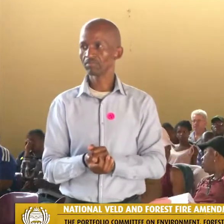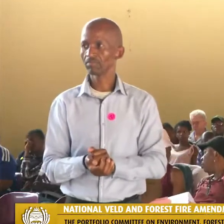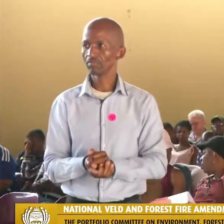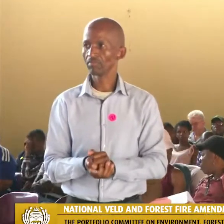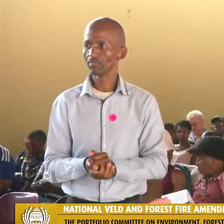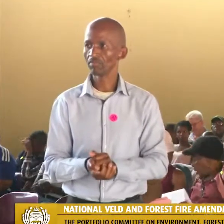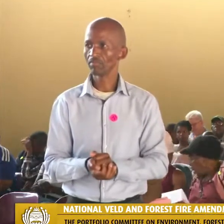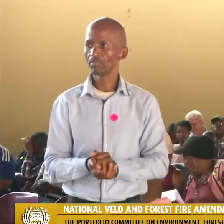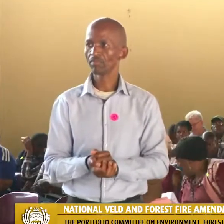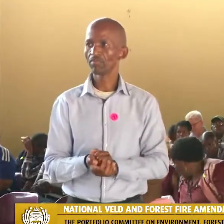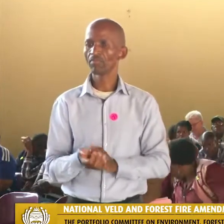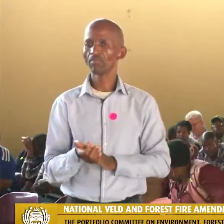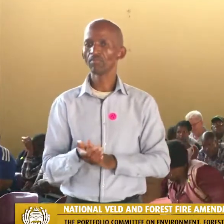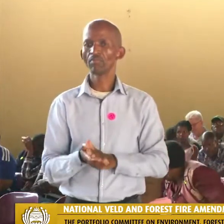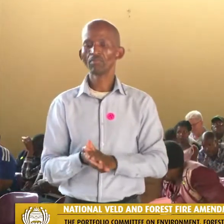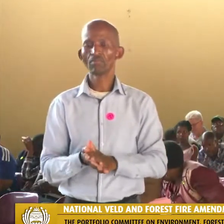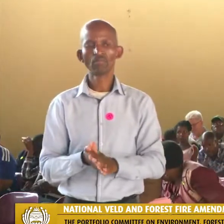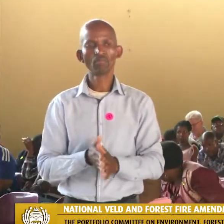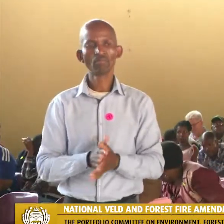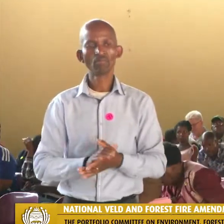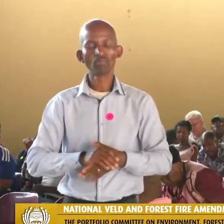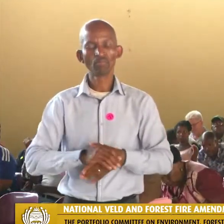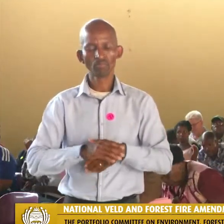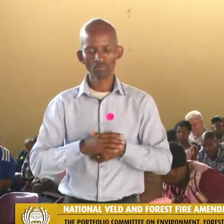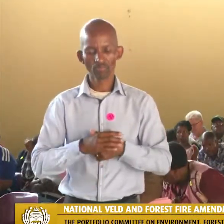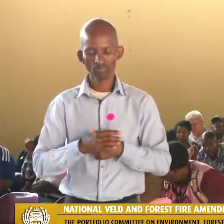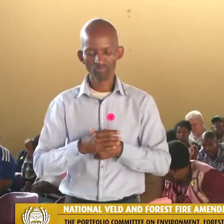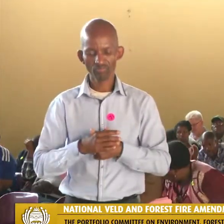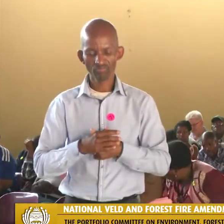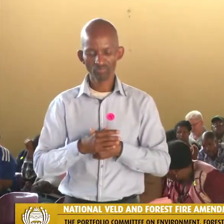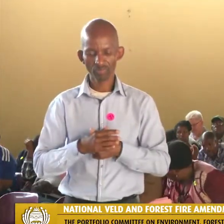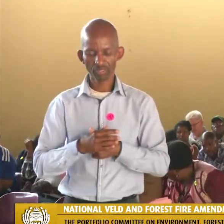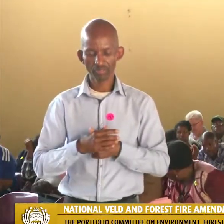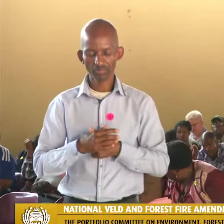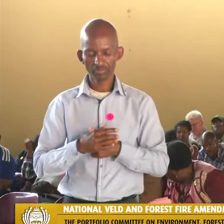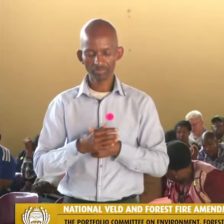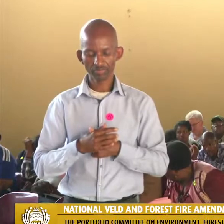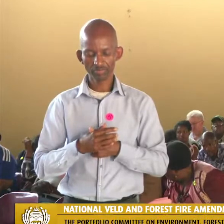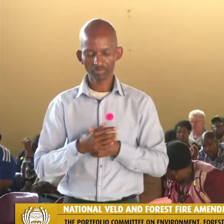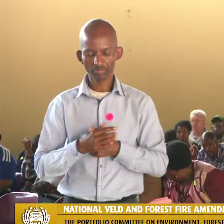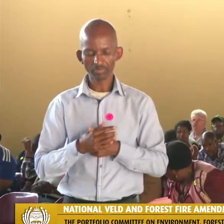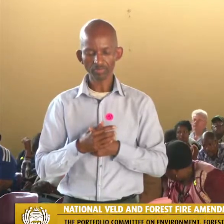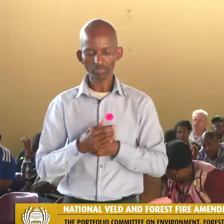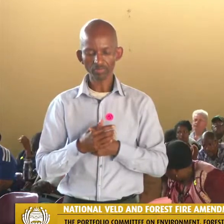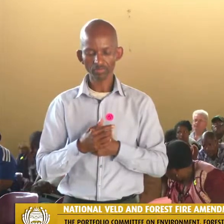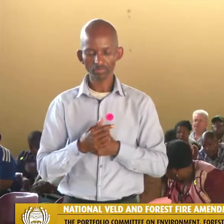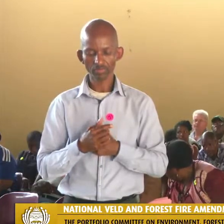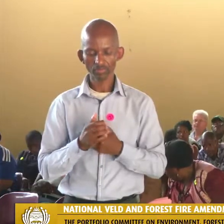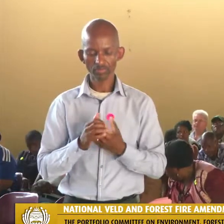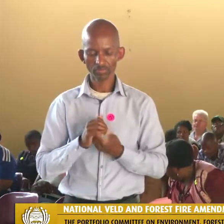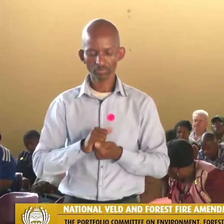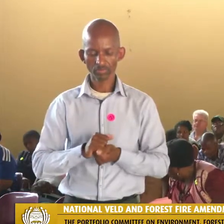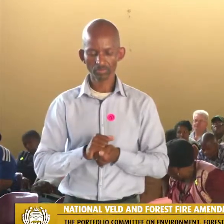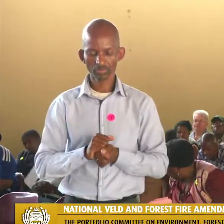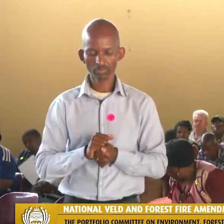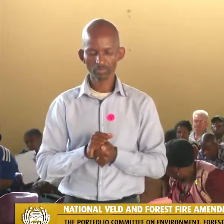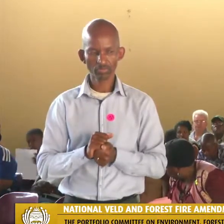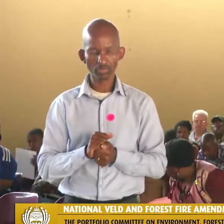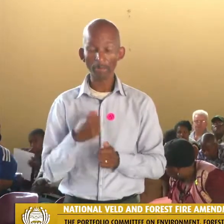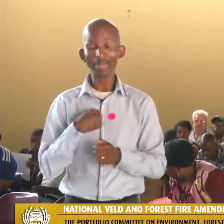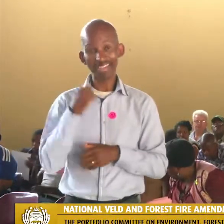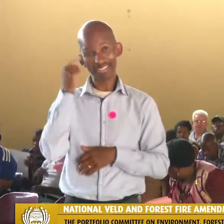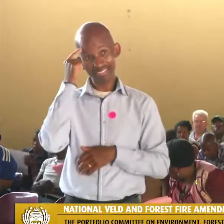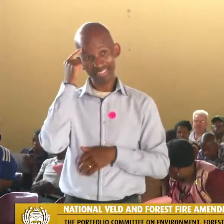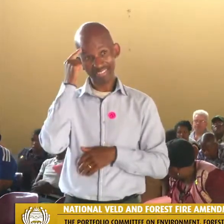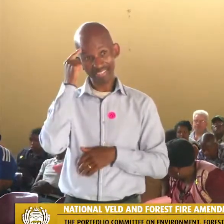give this a meeting, you must tell us about the bill, the amendment bill. Ke nagana gore o